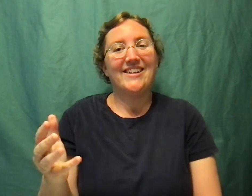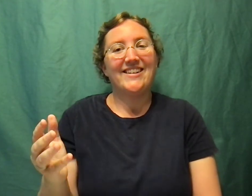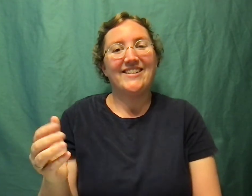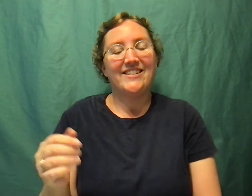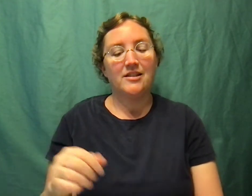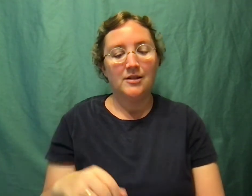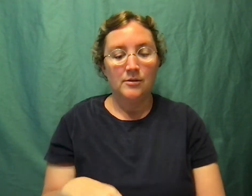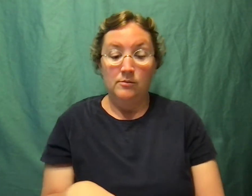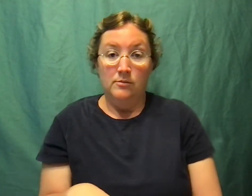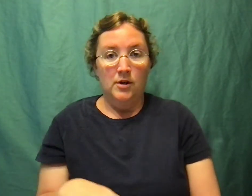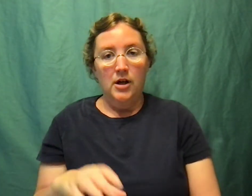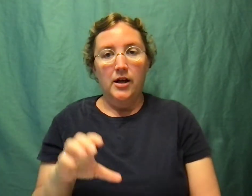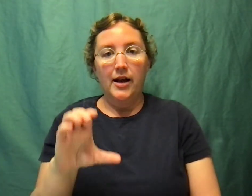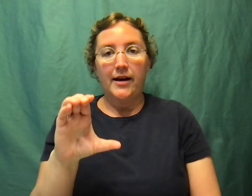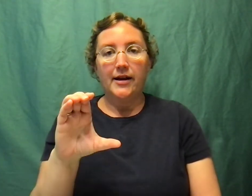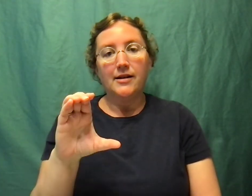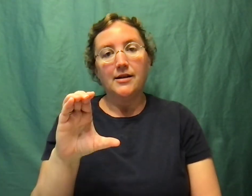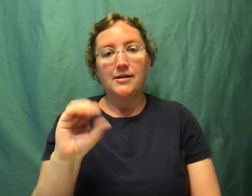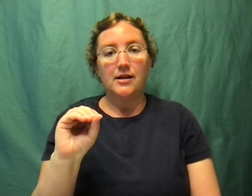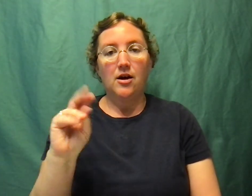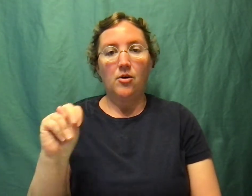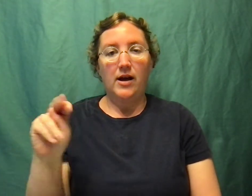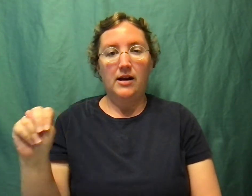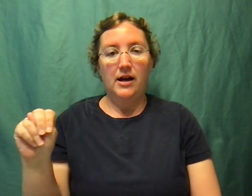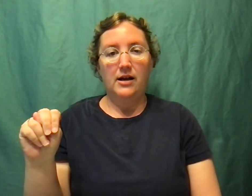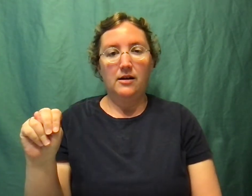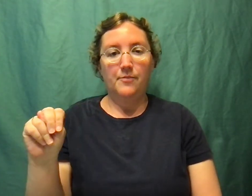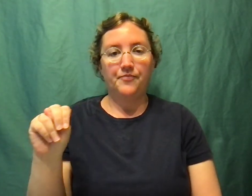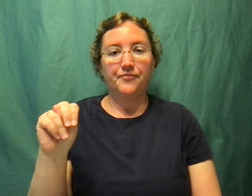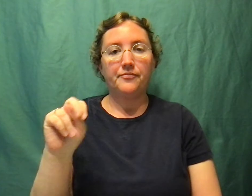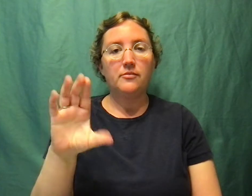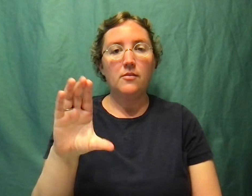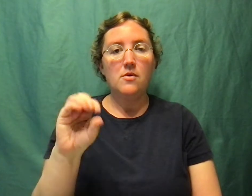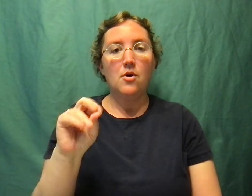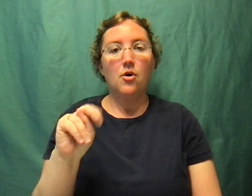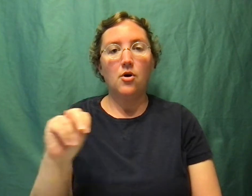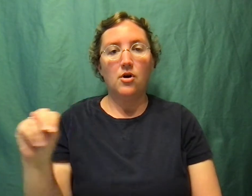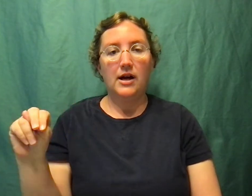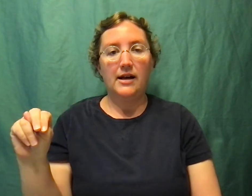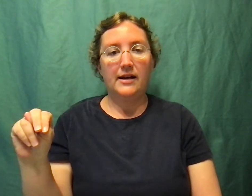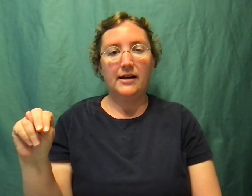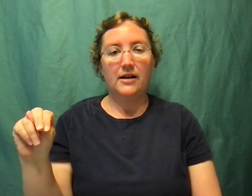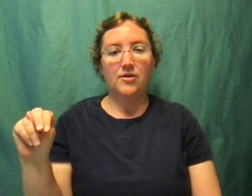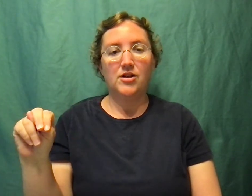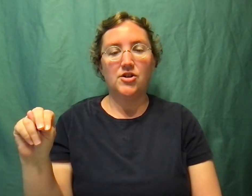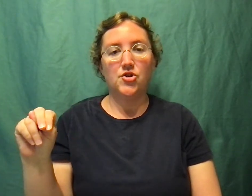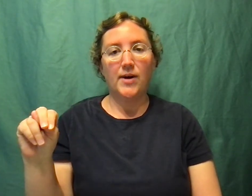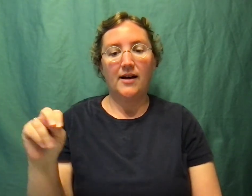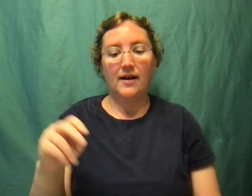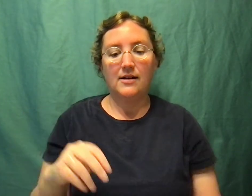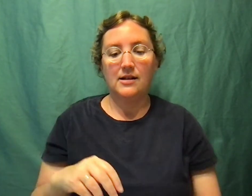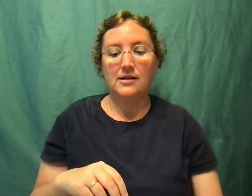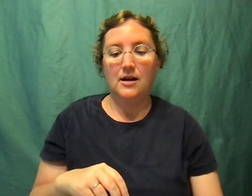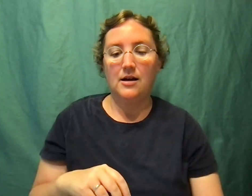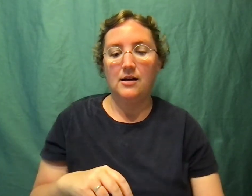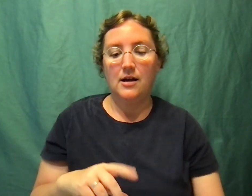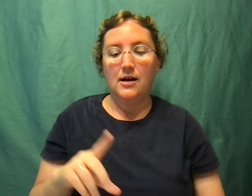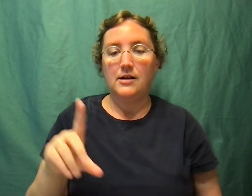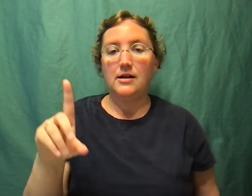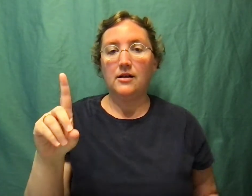Haha. Connecticut. CONN. Or Connecticut. You can just drag that to the side.